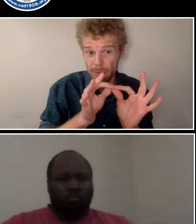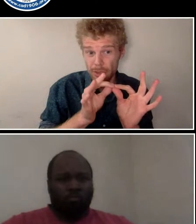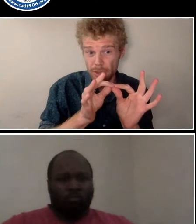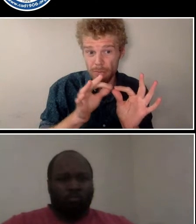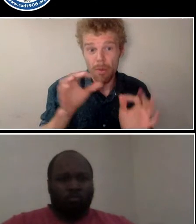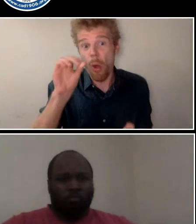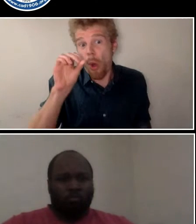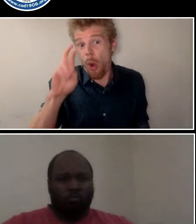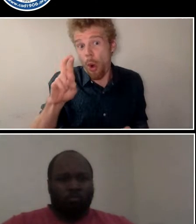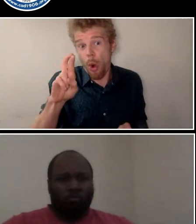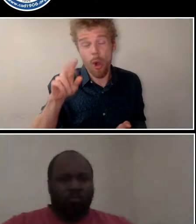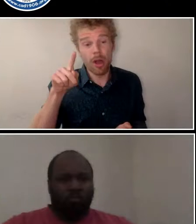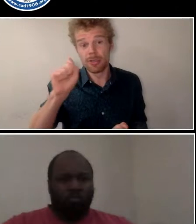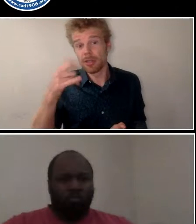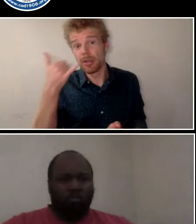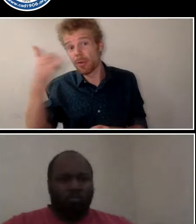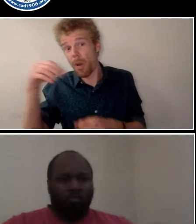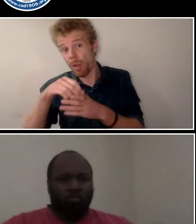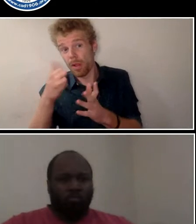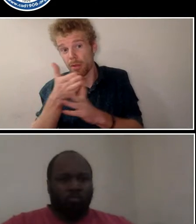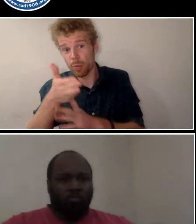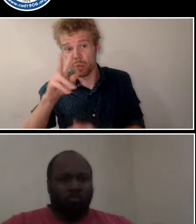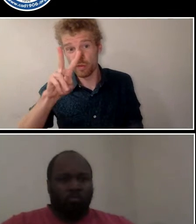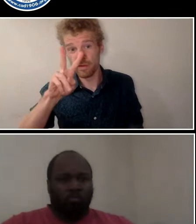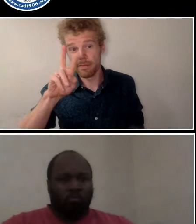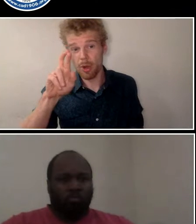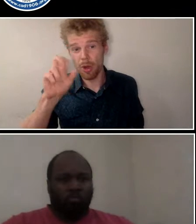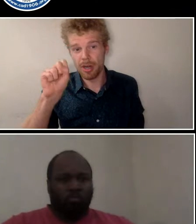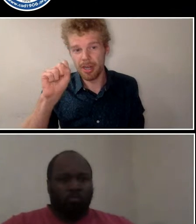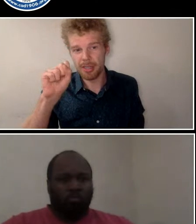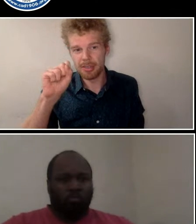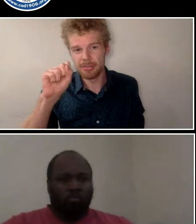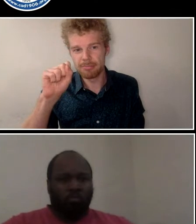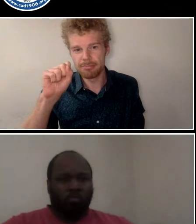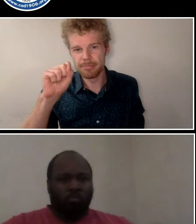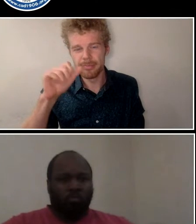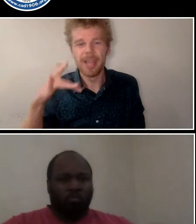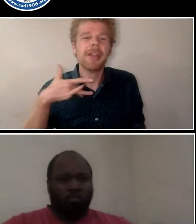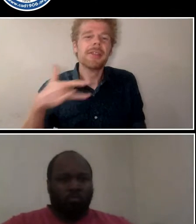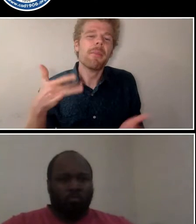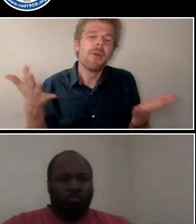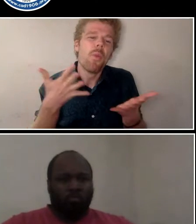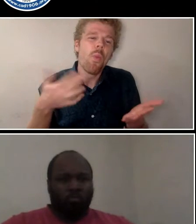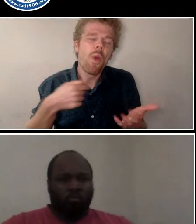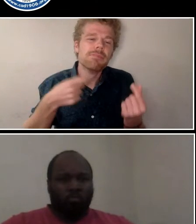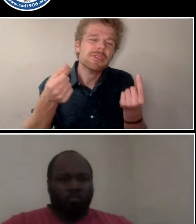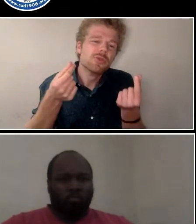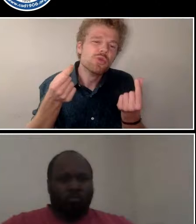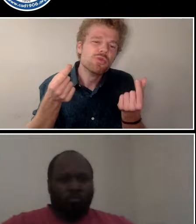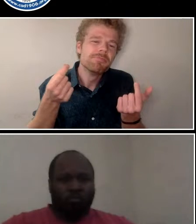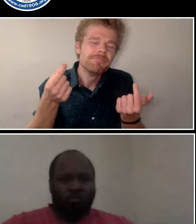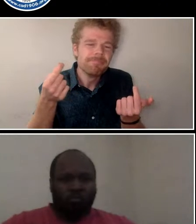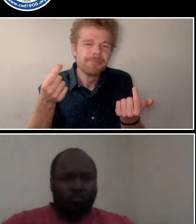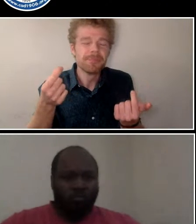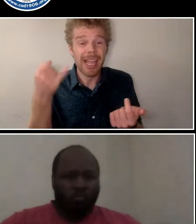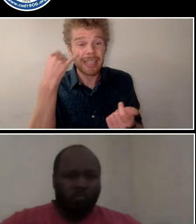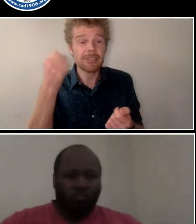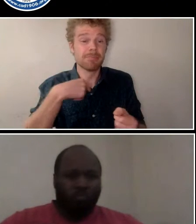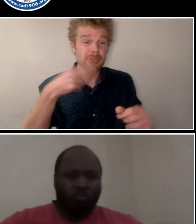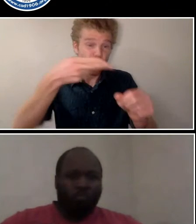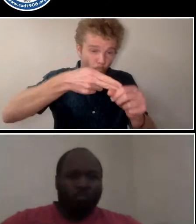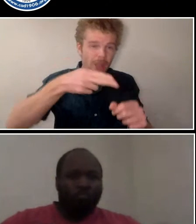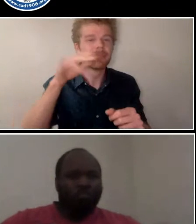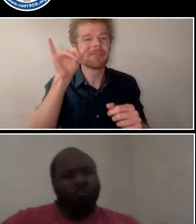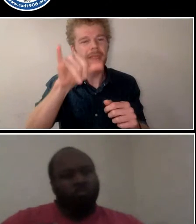things happen, but because everything is virtual, you can still attend meetings and you can use interpreters. You can